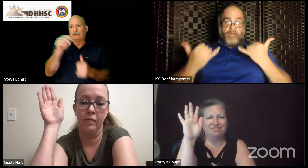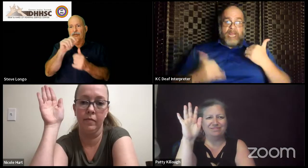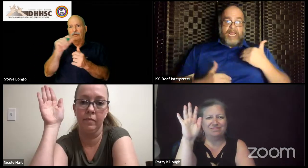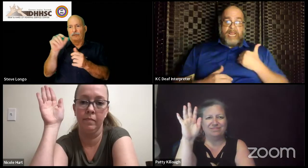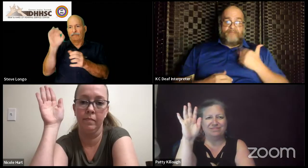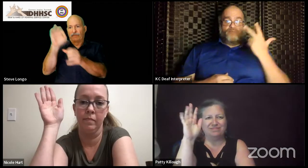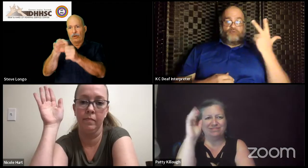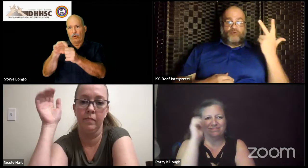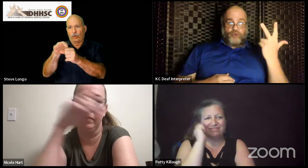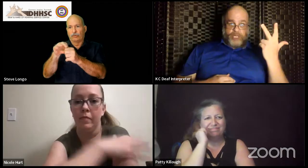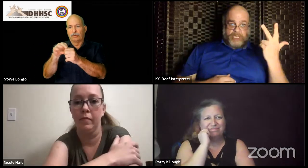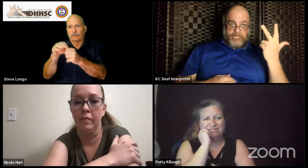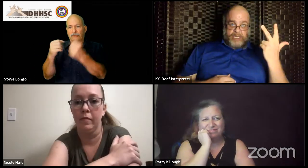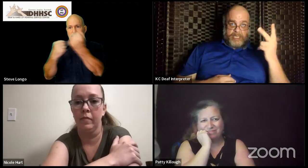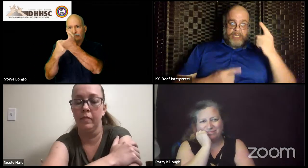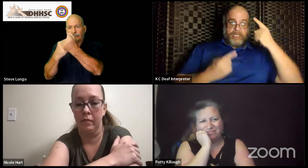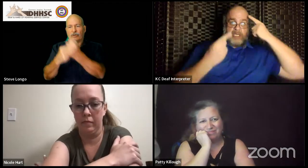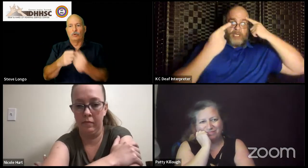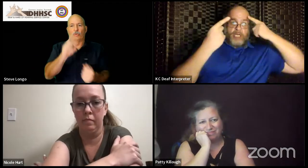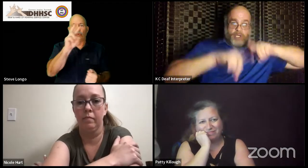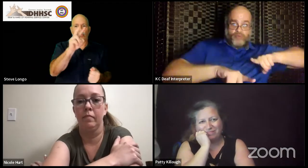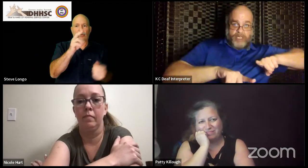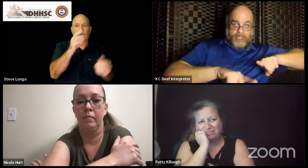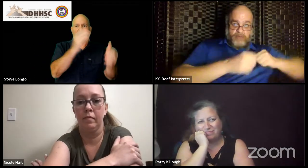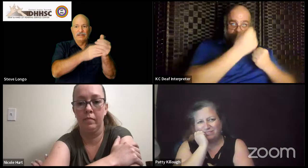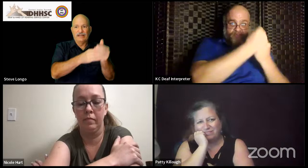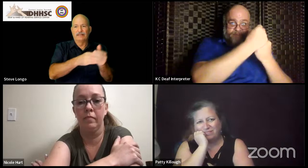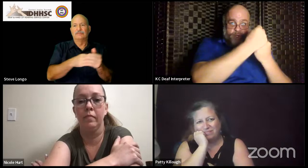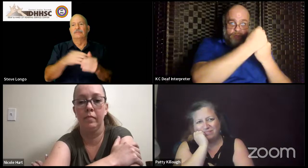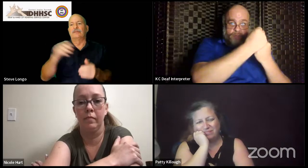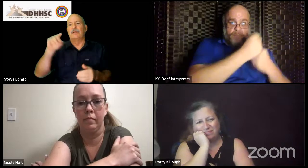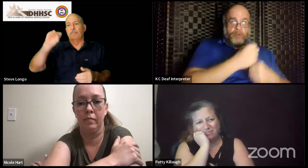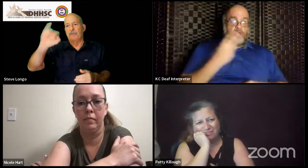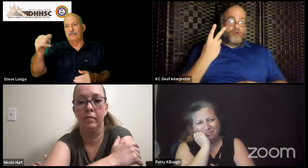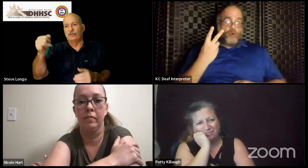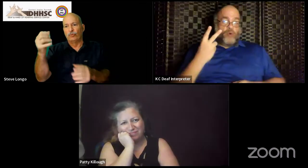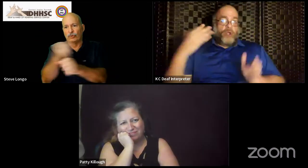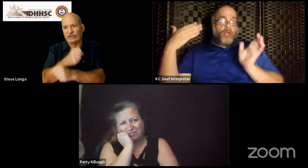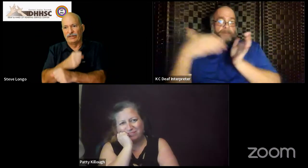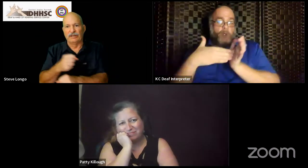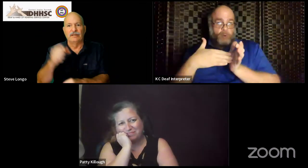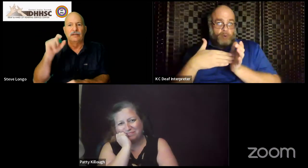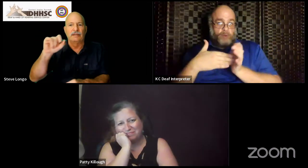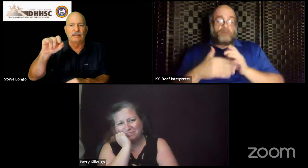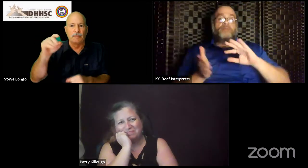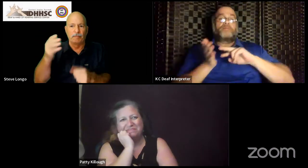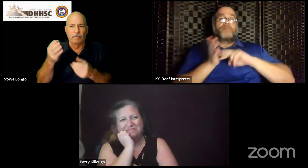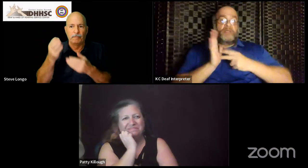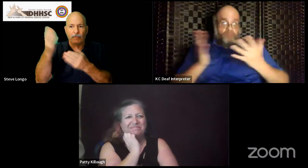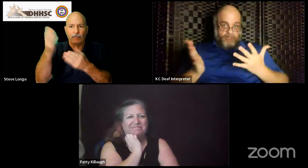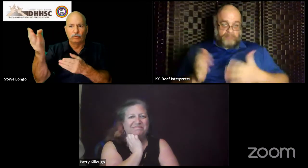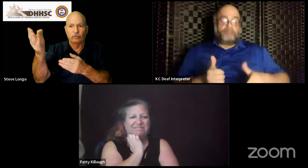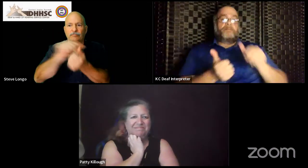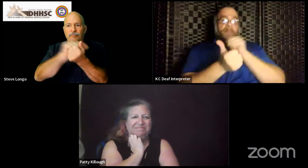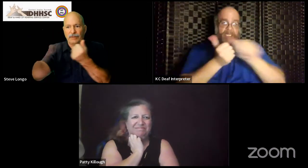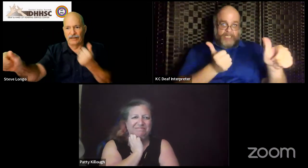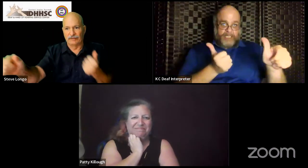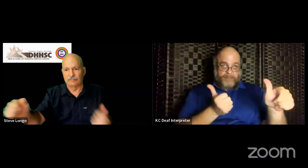2 opposed. Okay, we have 3 in favor, 2